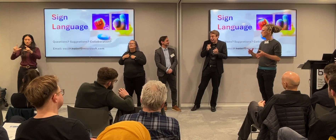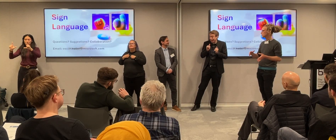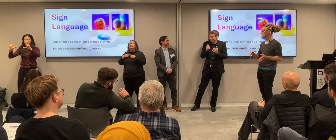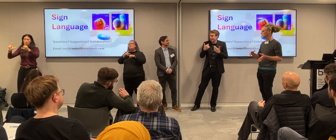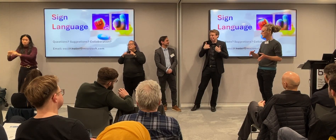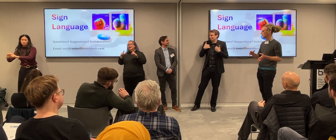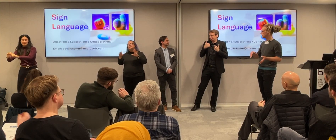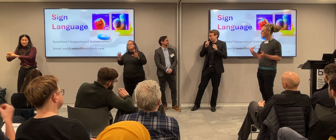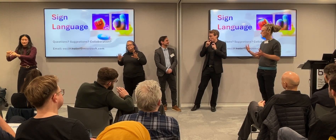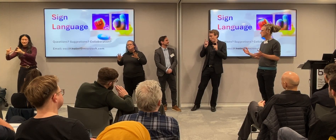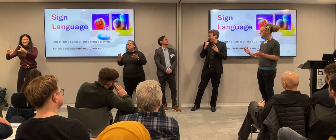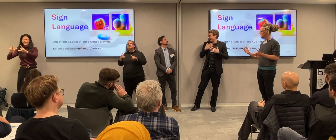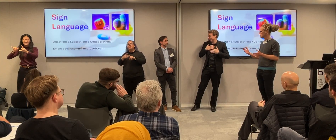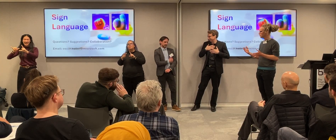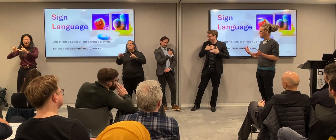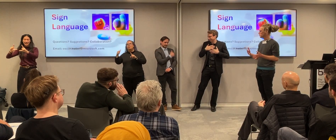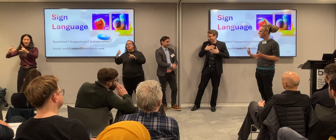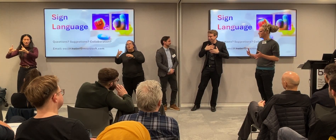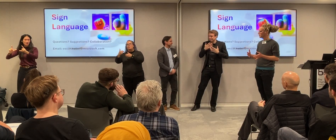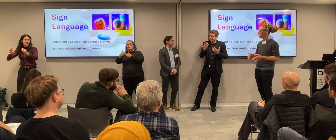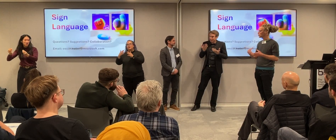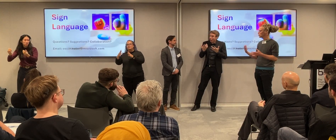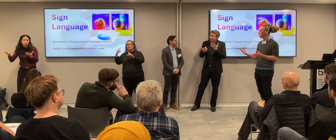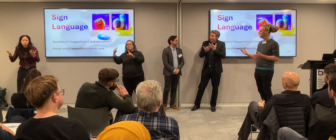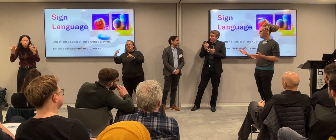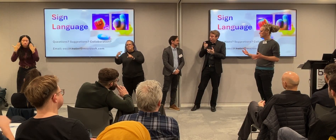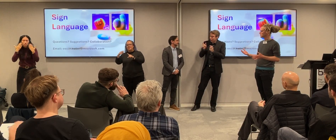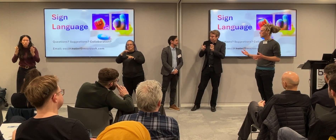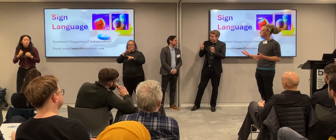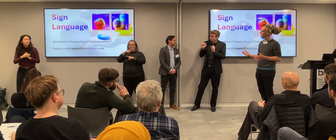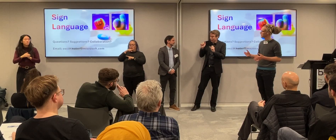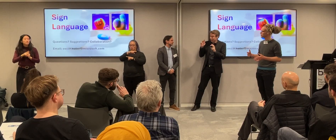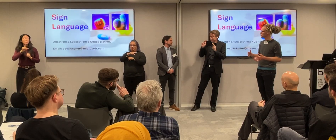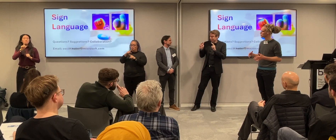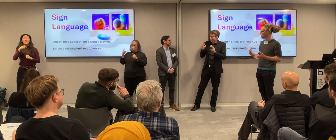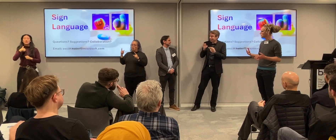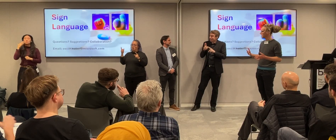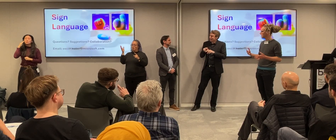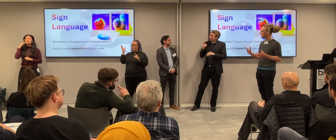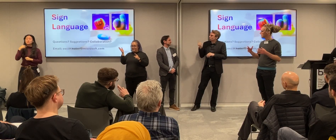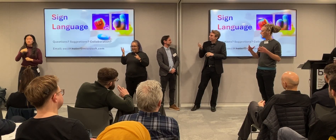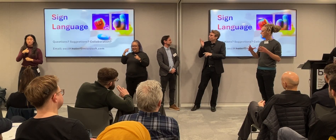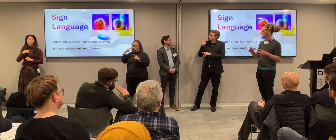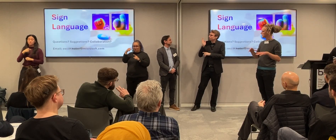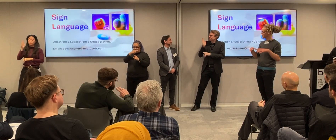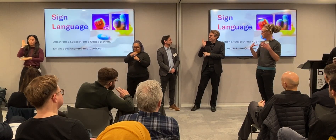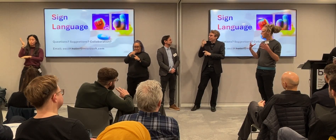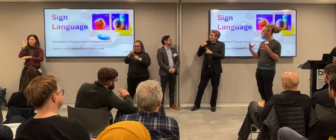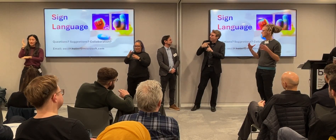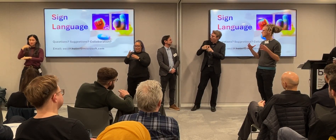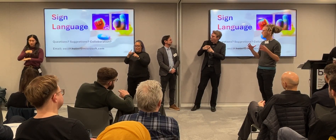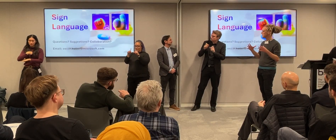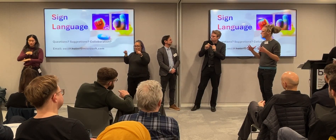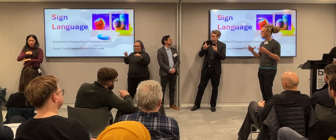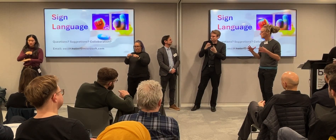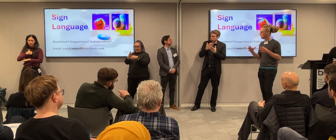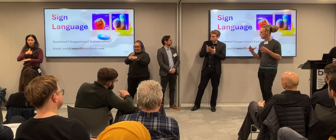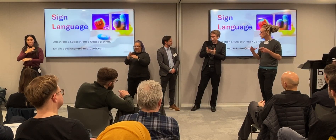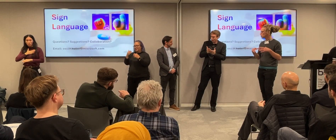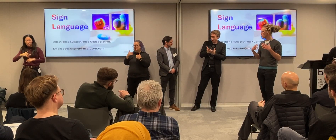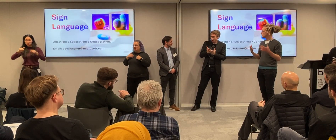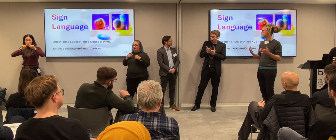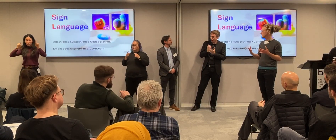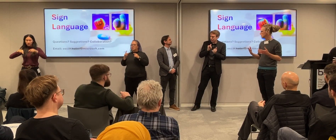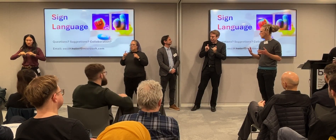is from like other participants' perspective, if you present something and you screen share and there's like very little space